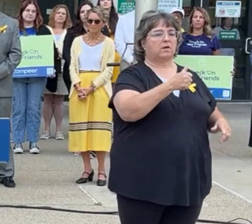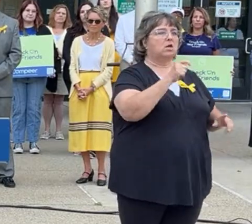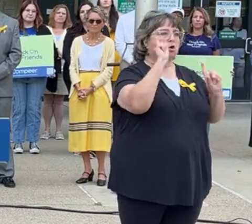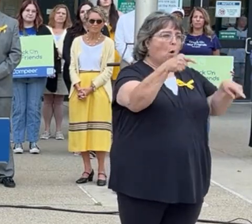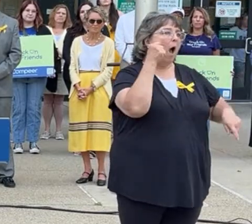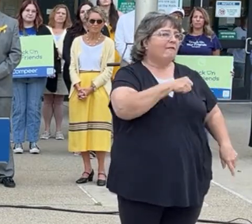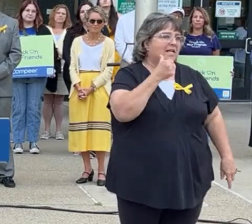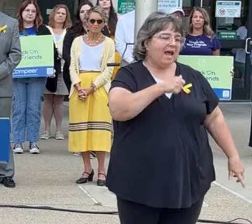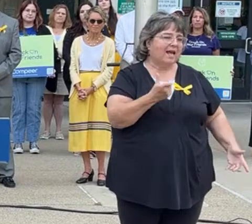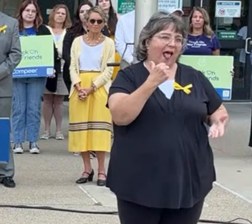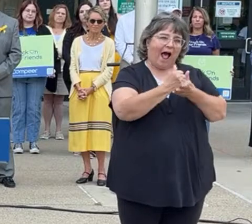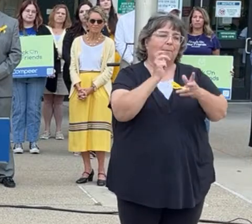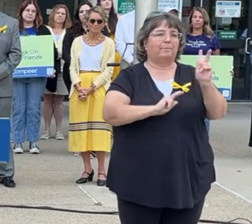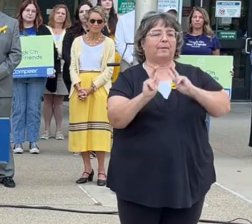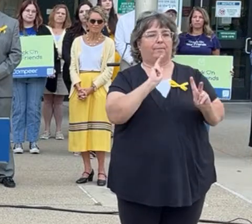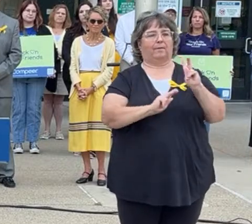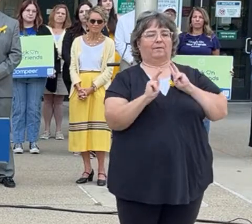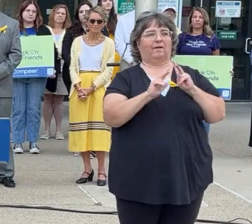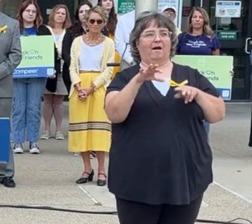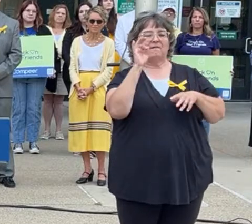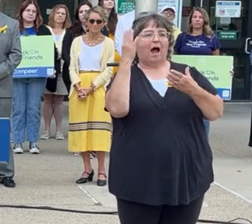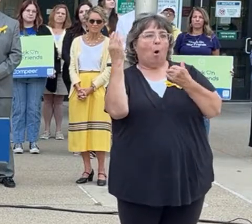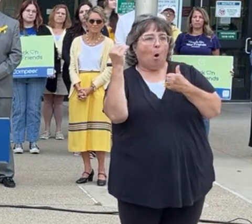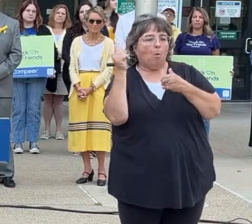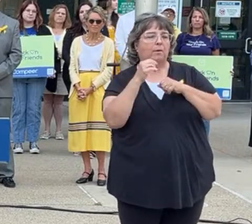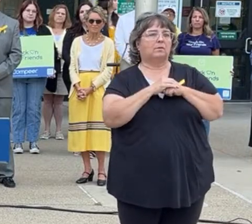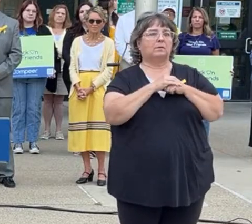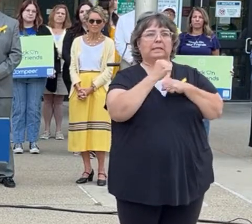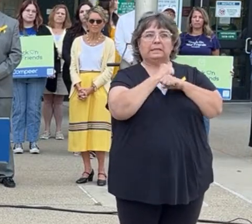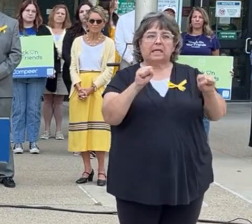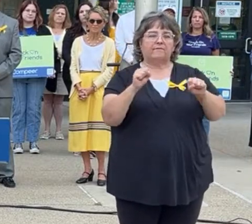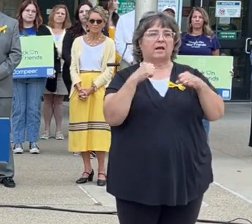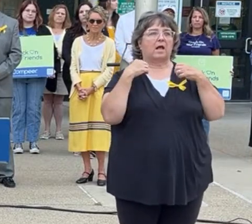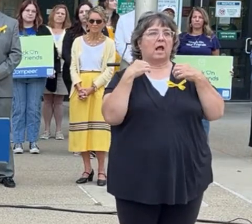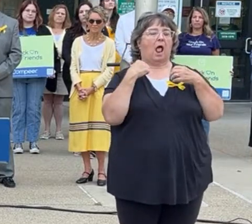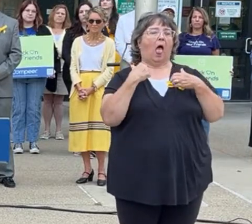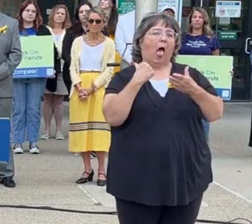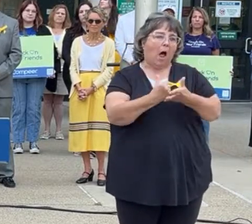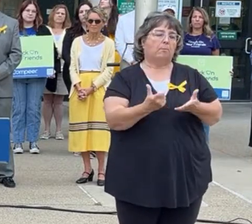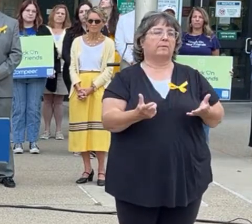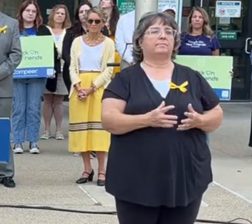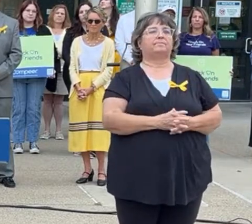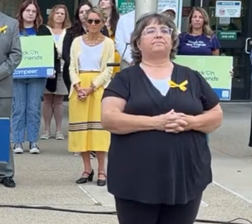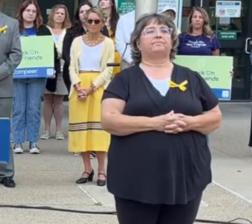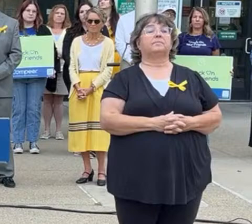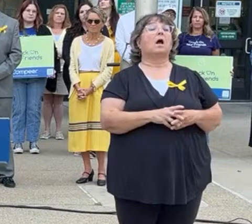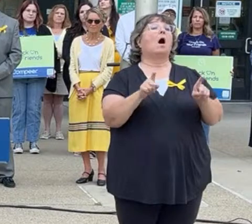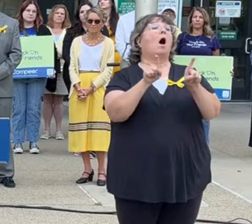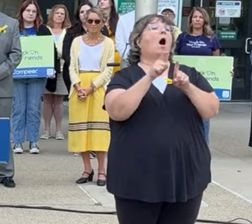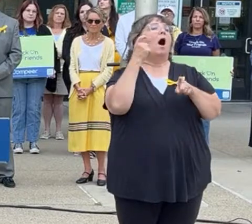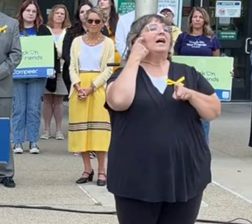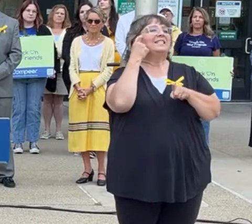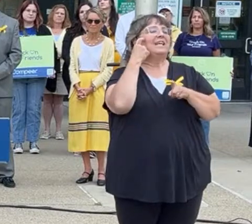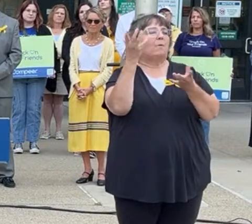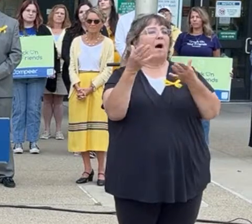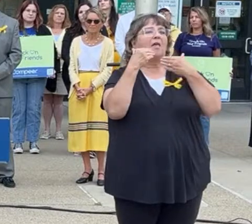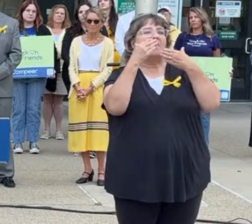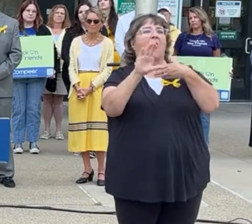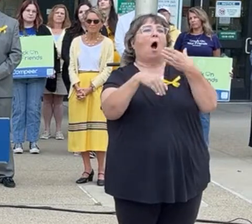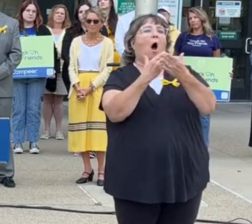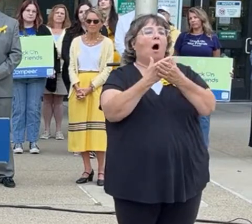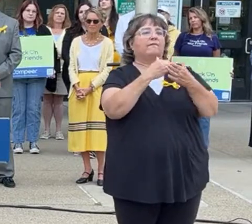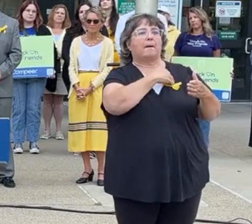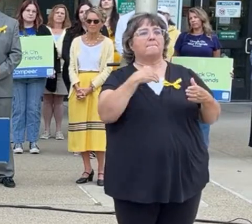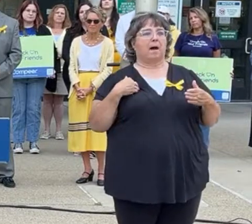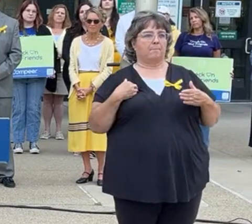day to help people find hope, safety, and help. So I also just, again, want to thank all of